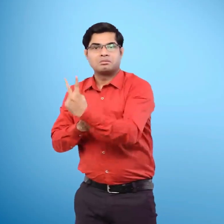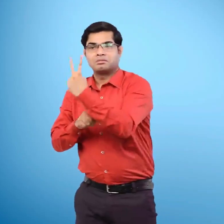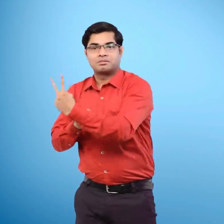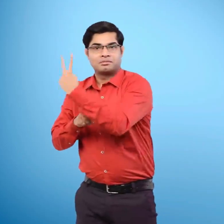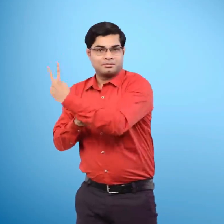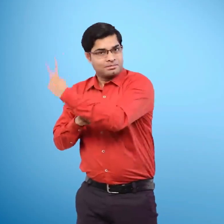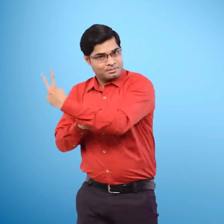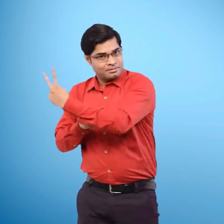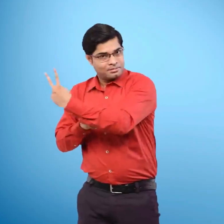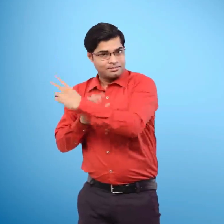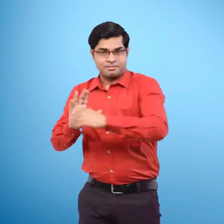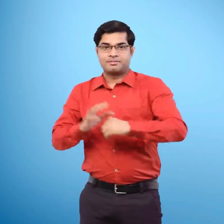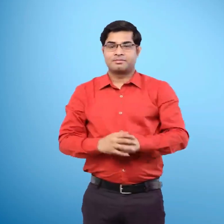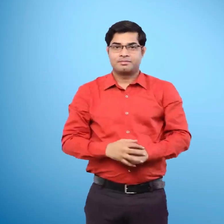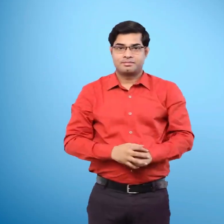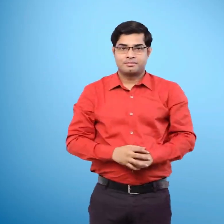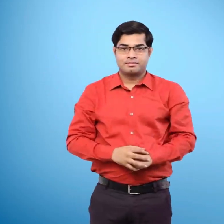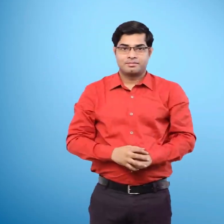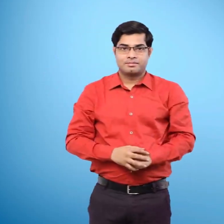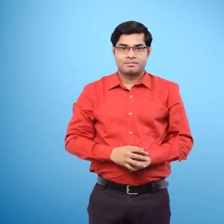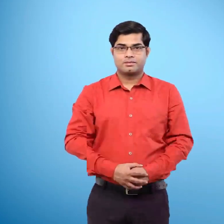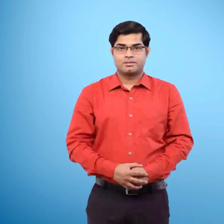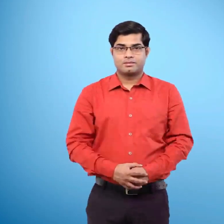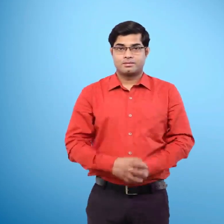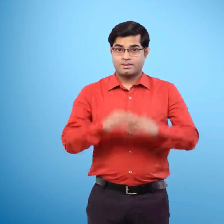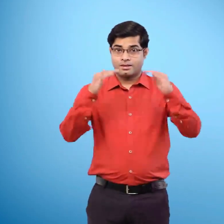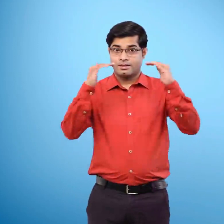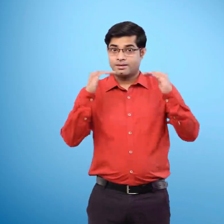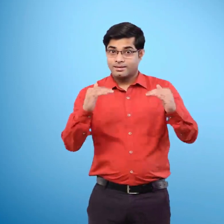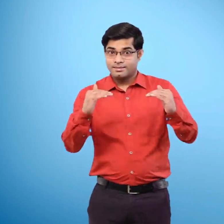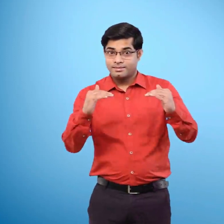1, box 2, box 1. Row 3.